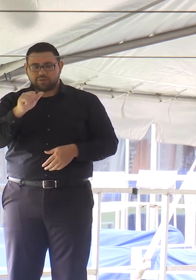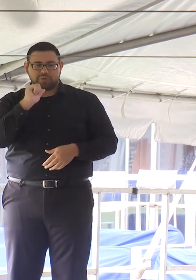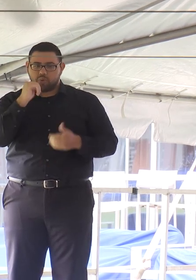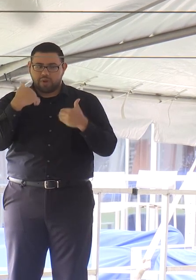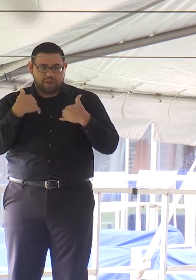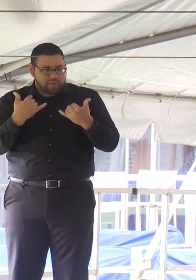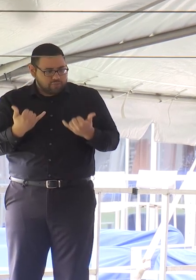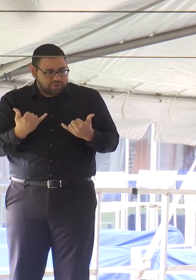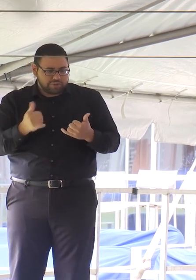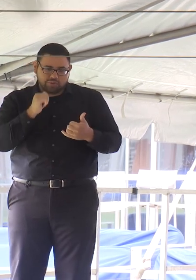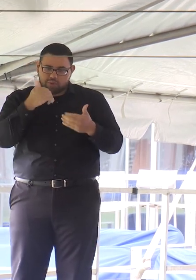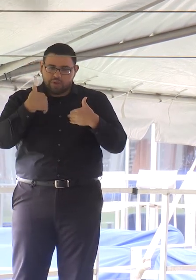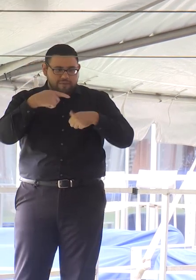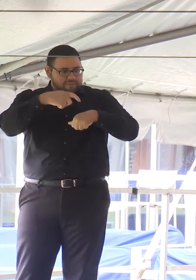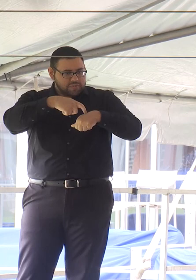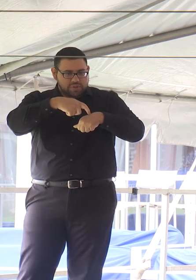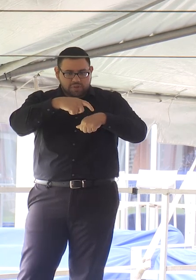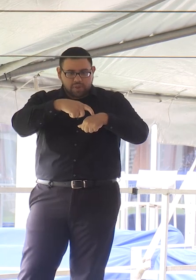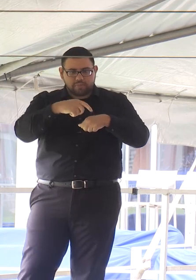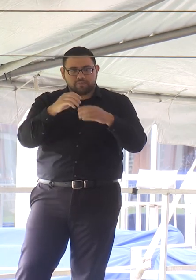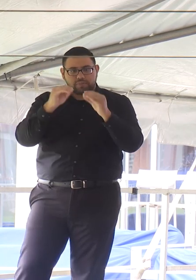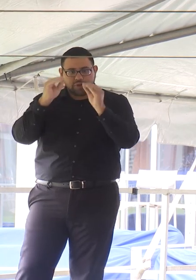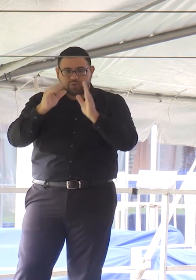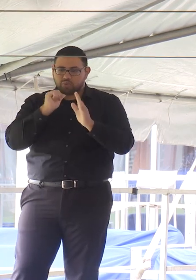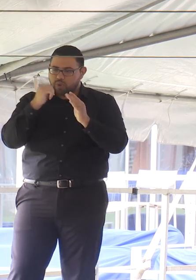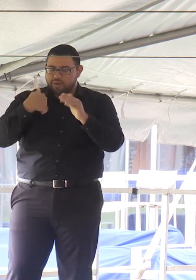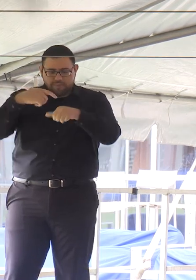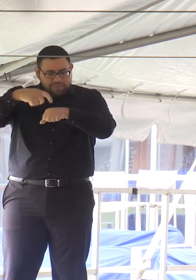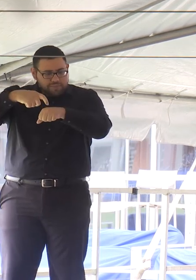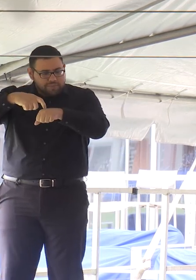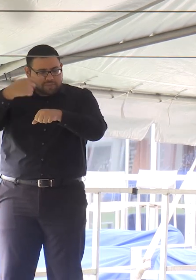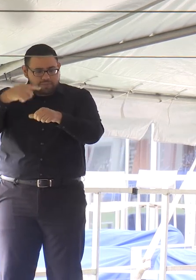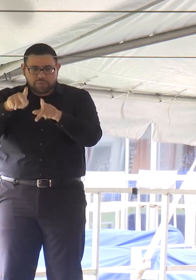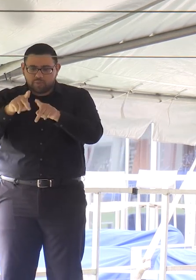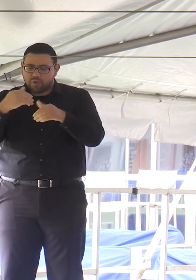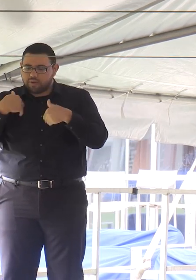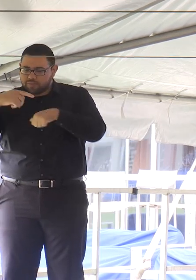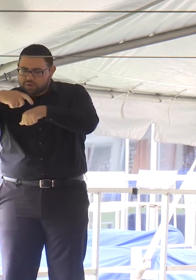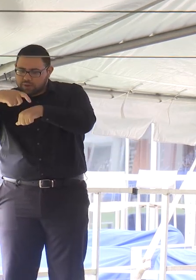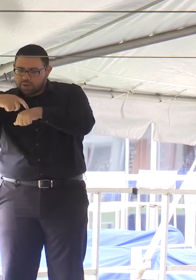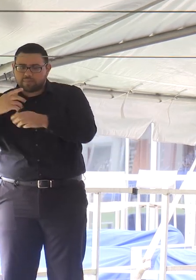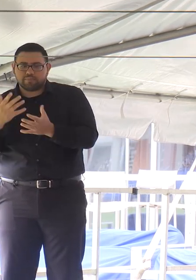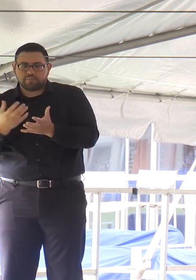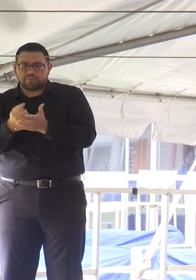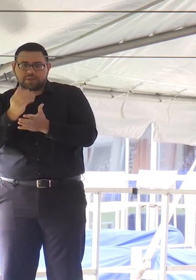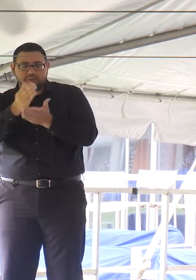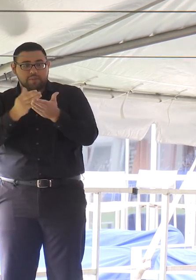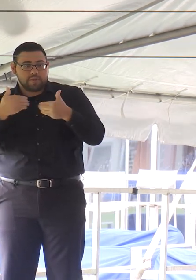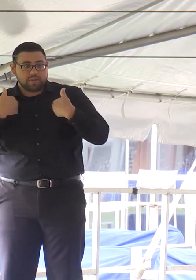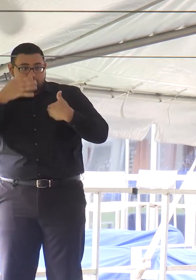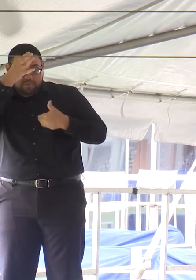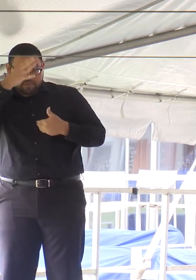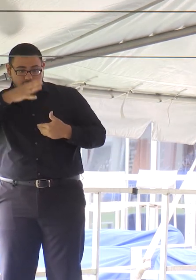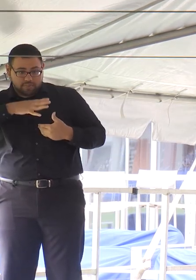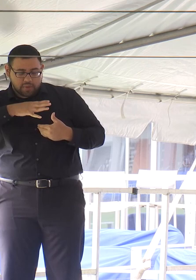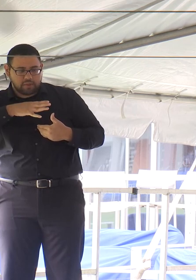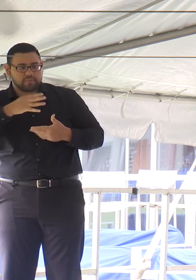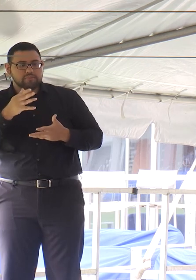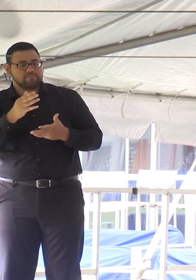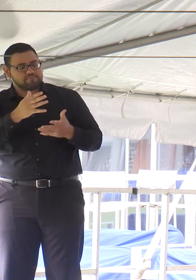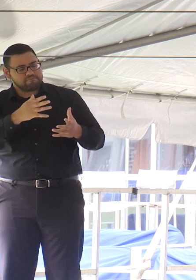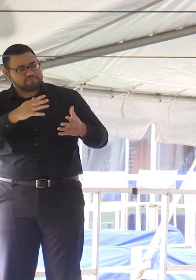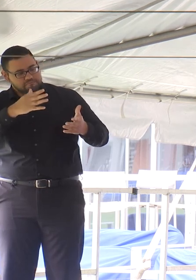that today. You don't have time. Educators don't have that time, and people don't have that time to take some young man, you know, under